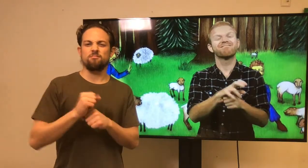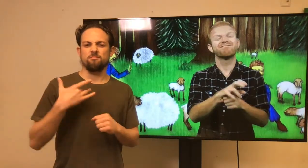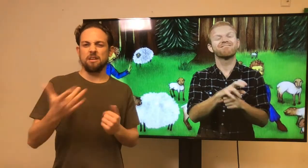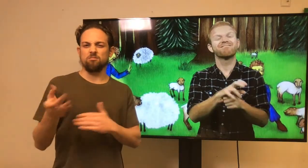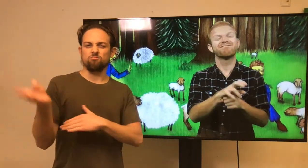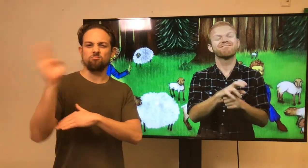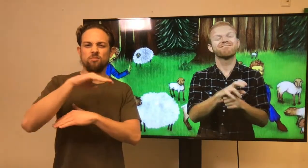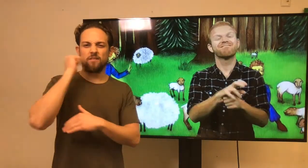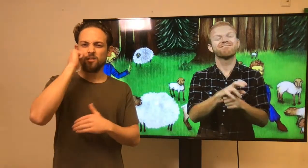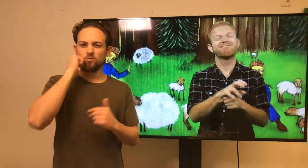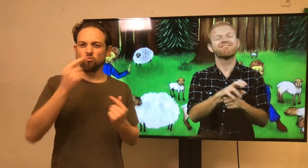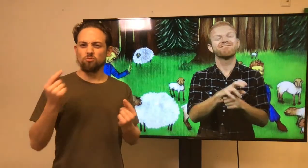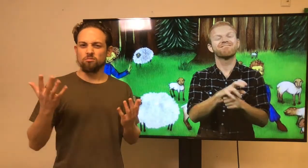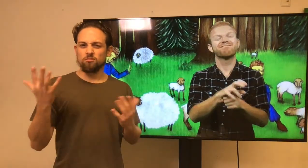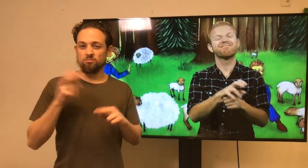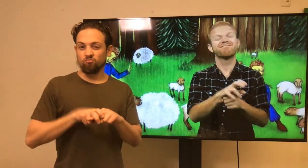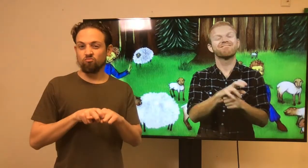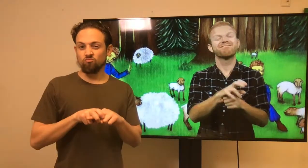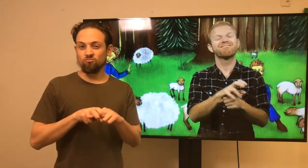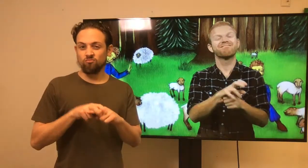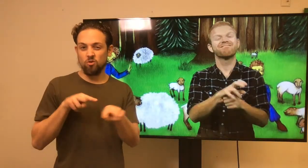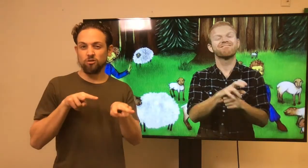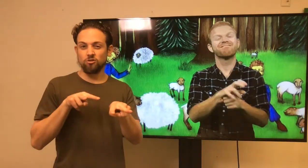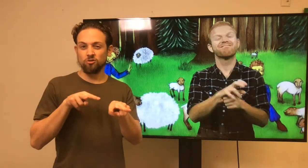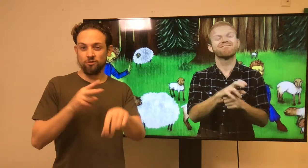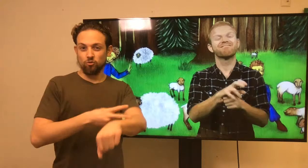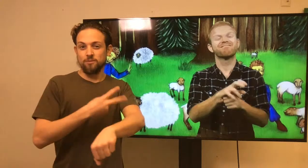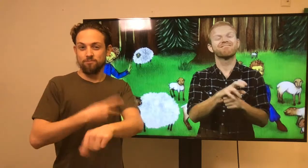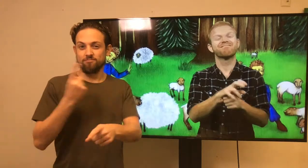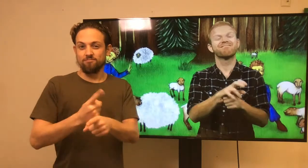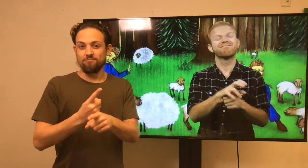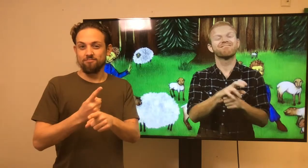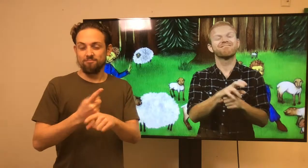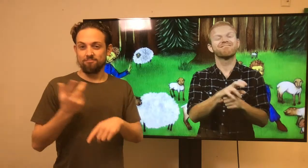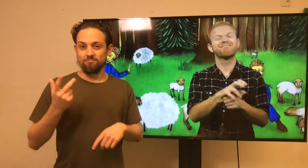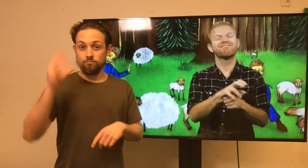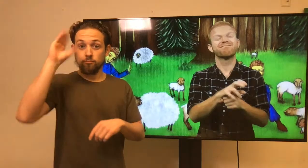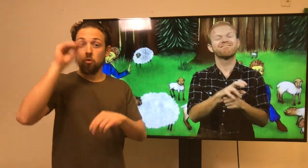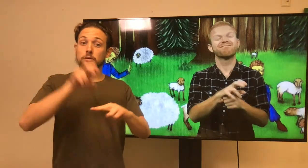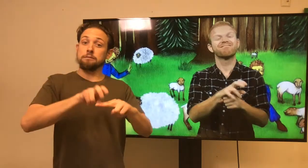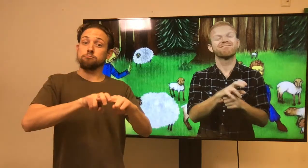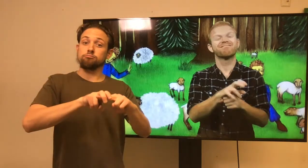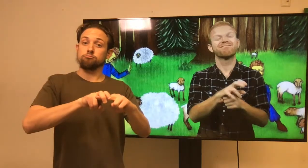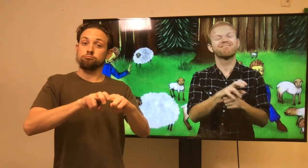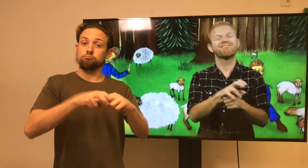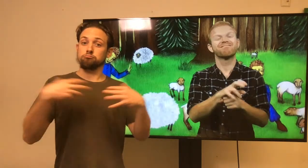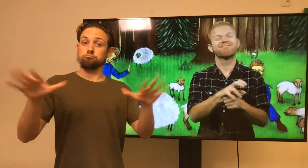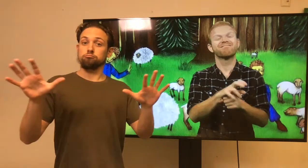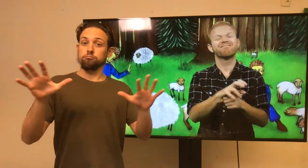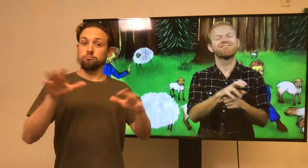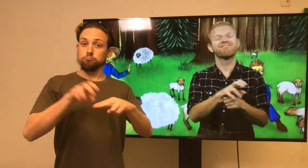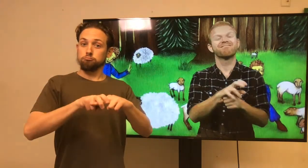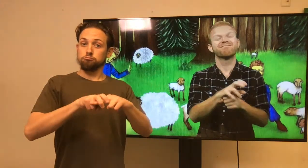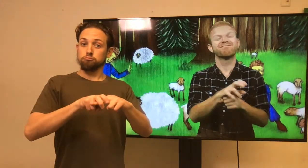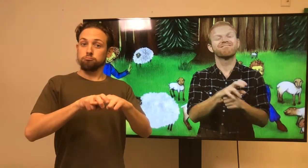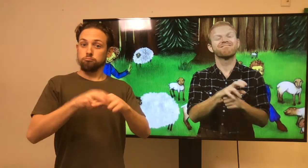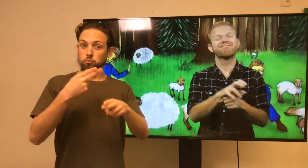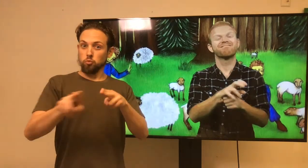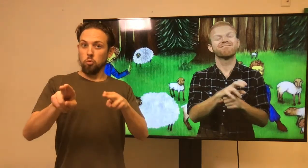So, first of all, do you remember what his job was, the little boy? He was supposed to sit there and watch the sheep. So